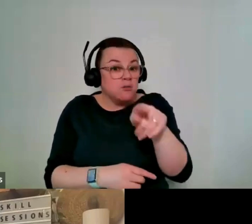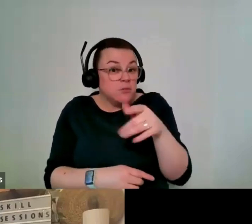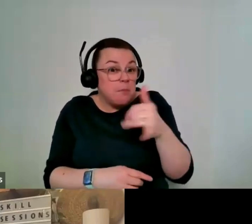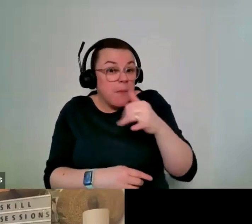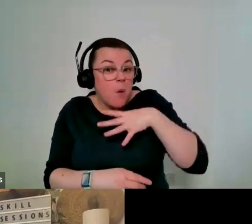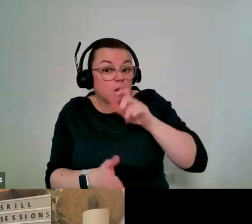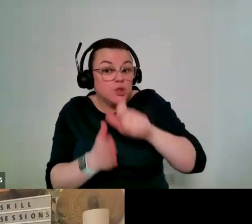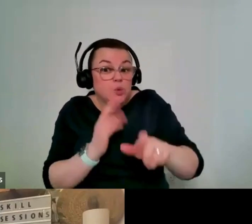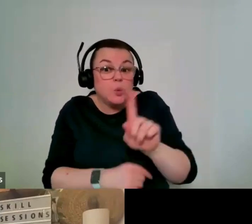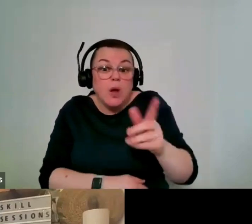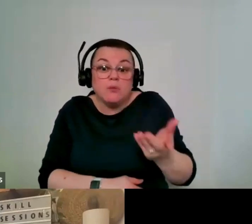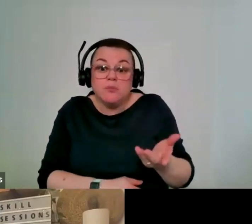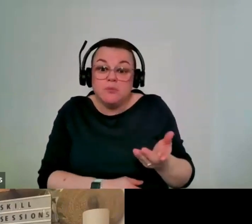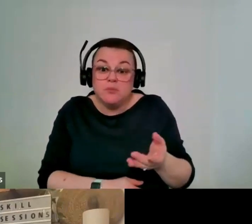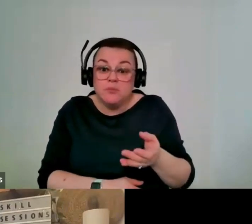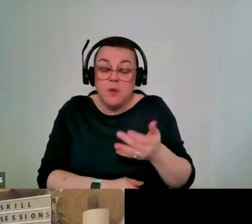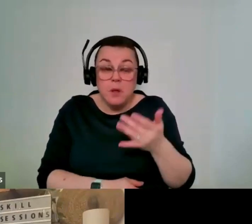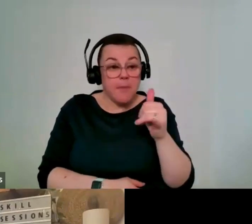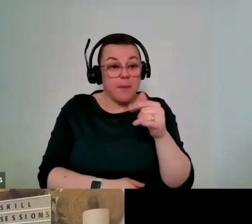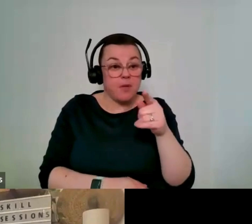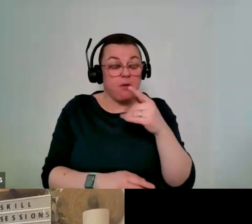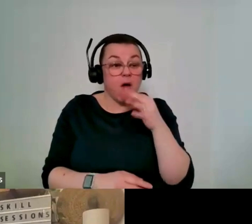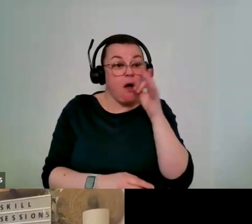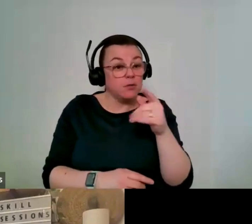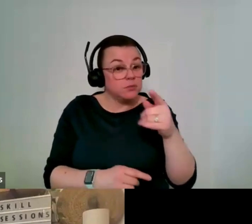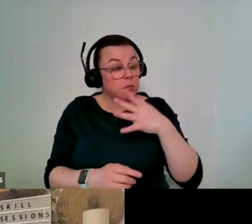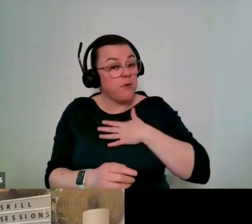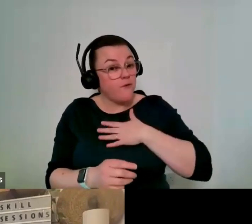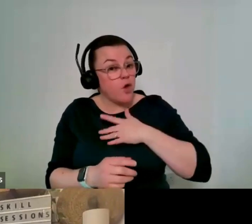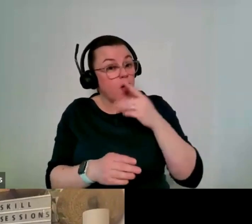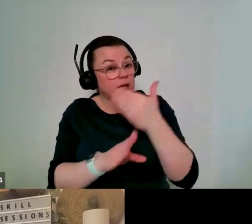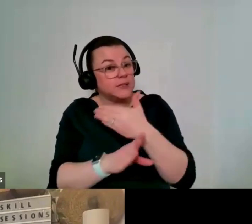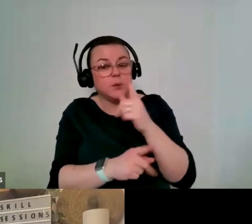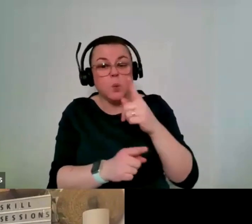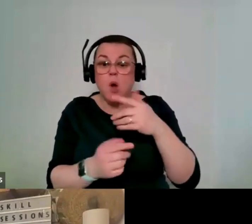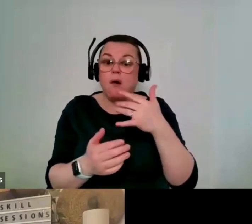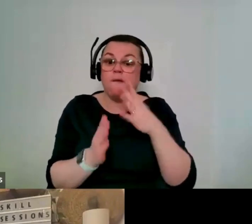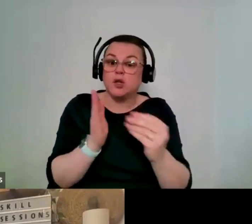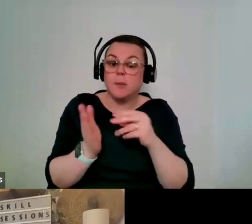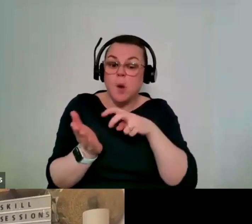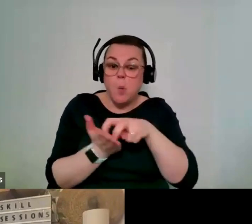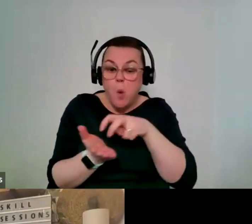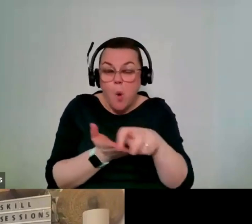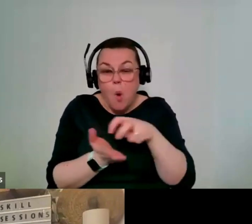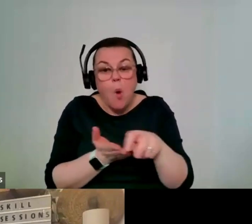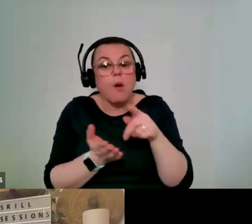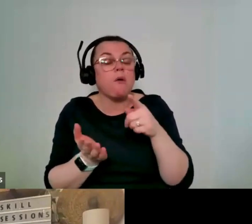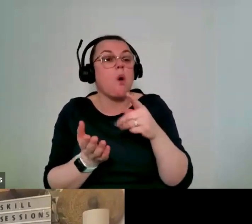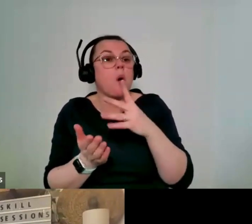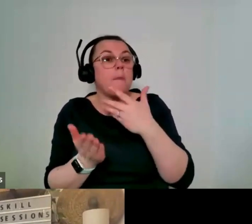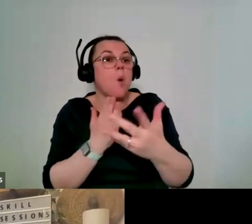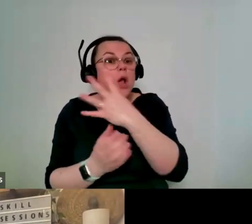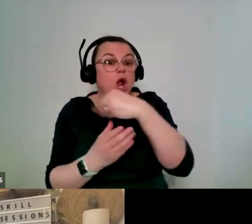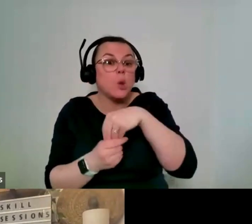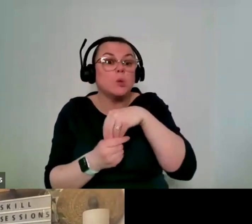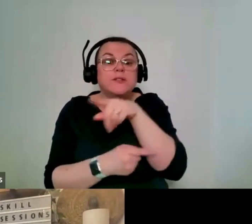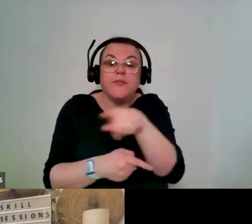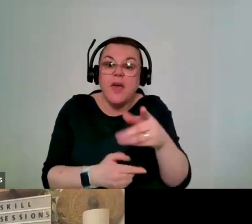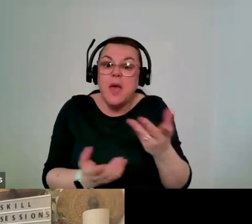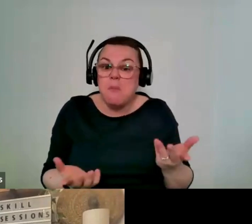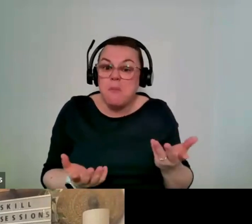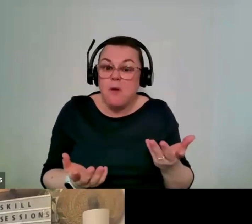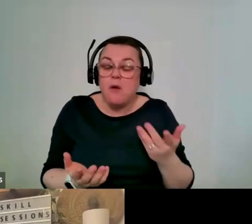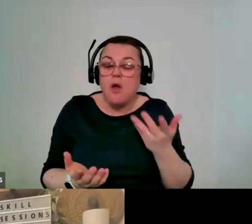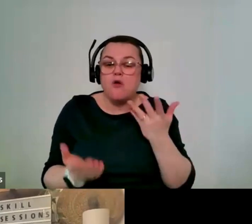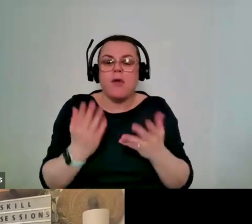would they prefer to go out for a walk or do something that's more inclusive for them, rather than just